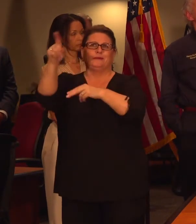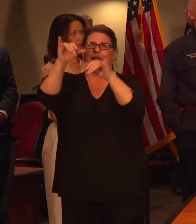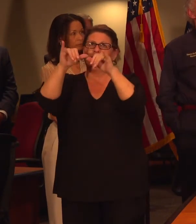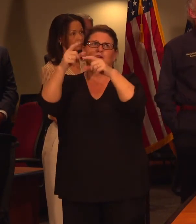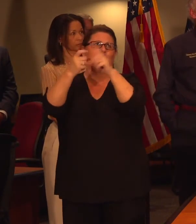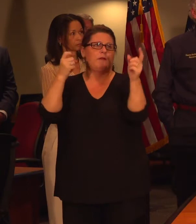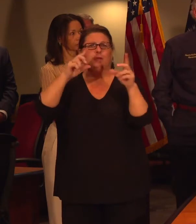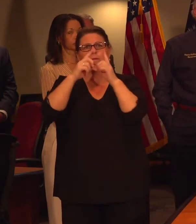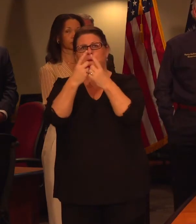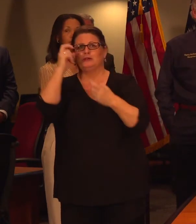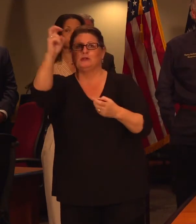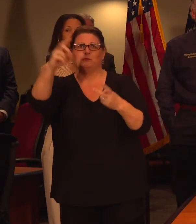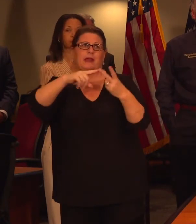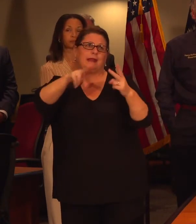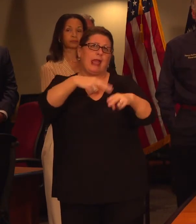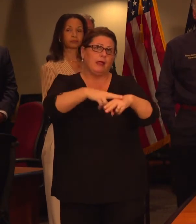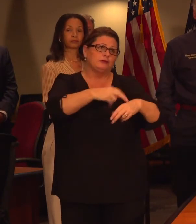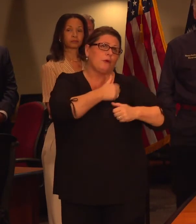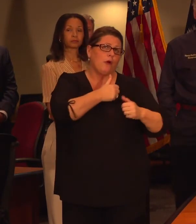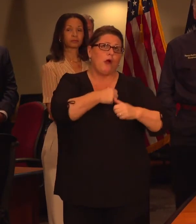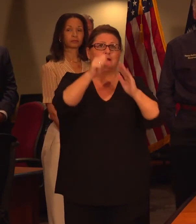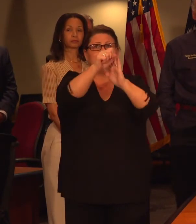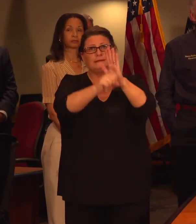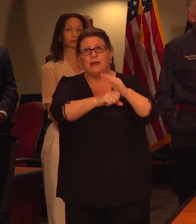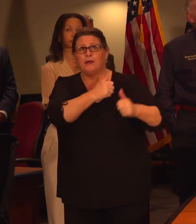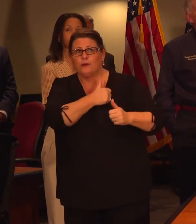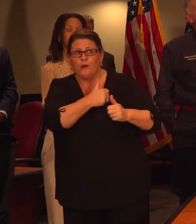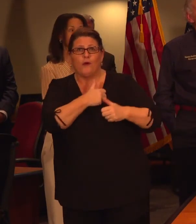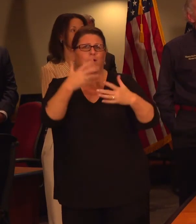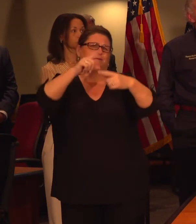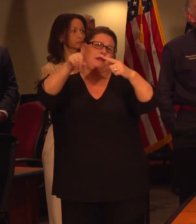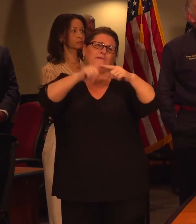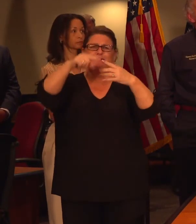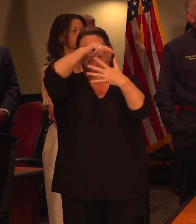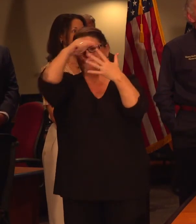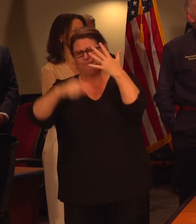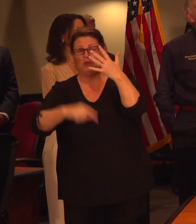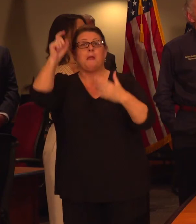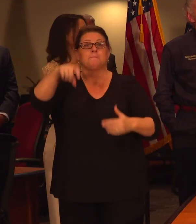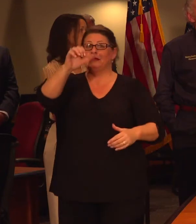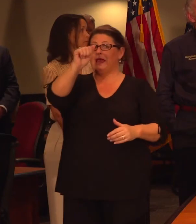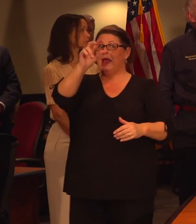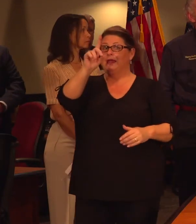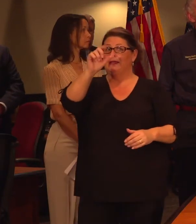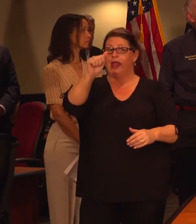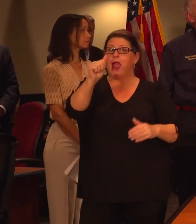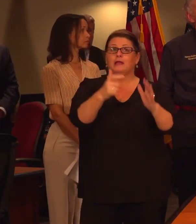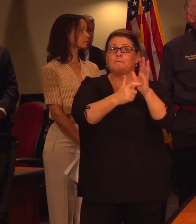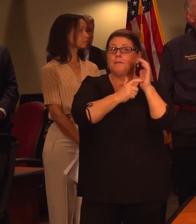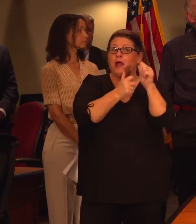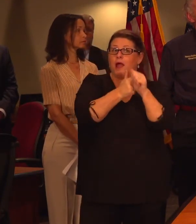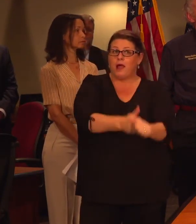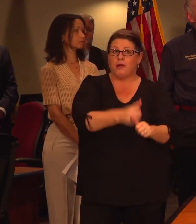the Department of Transportation, from the National Guard, and from the State Guard. The facilities generally have to be ADA compliant. They have to have